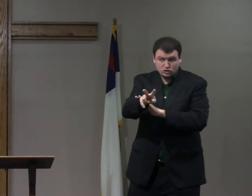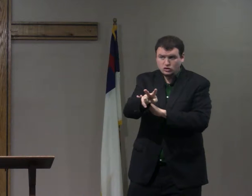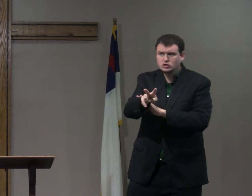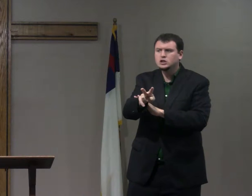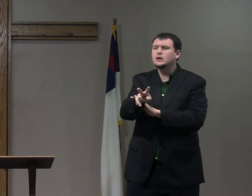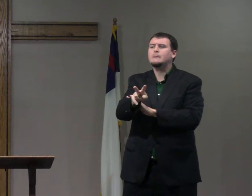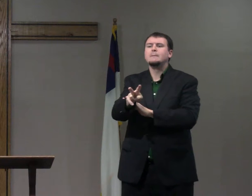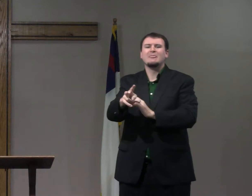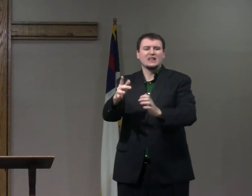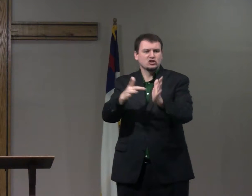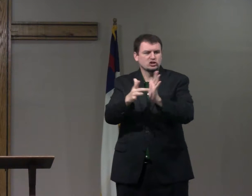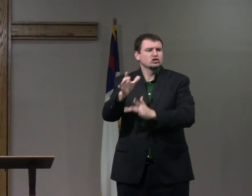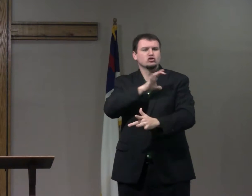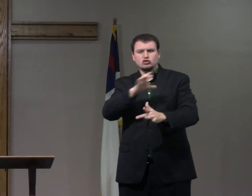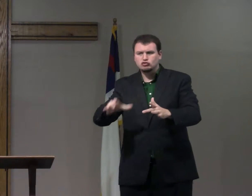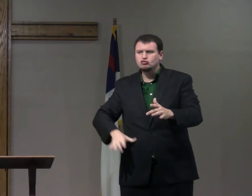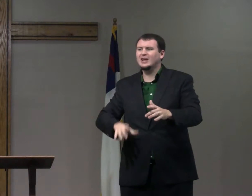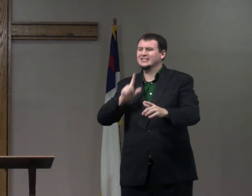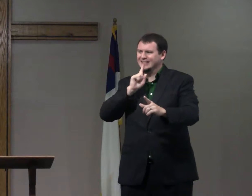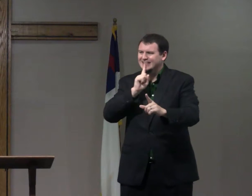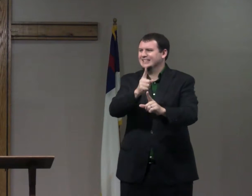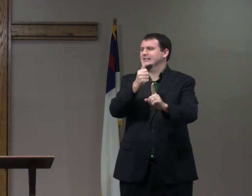we have been studying the book of Revelation.